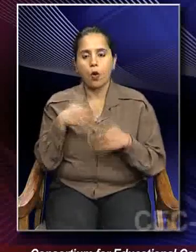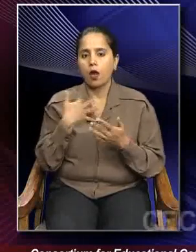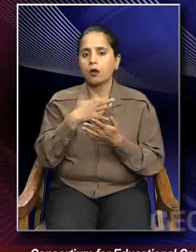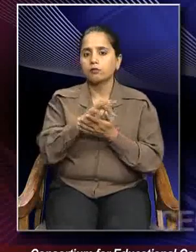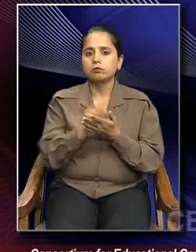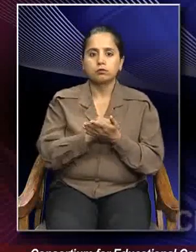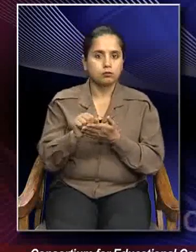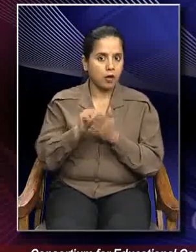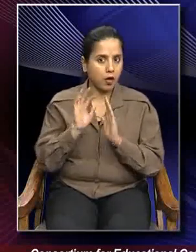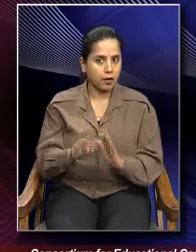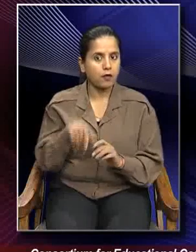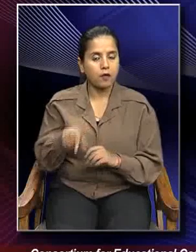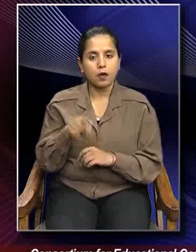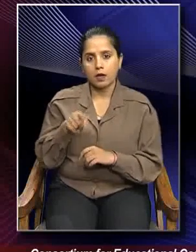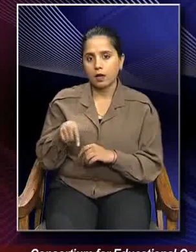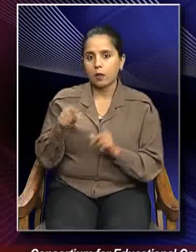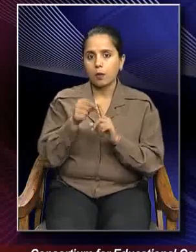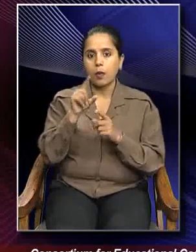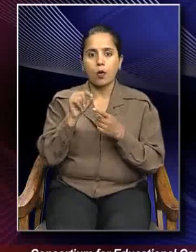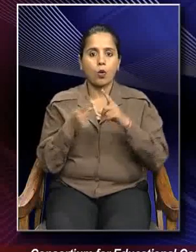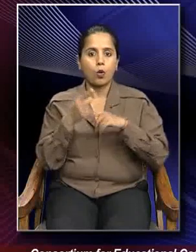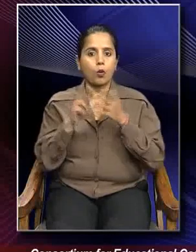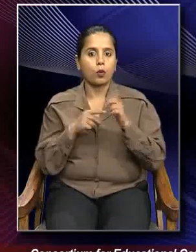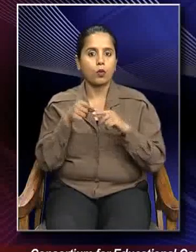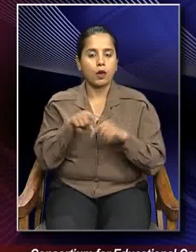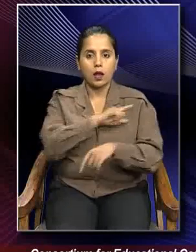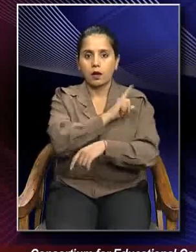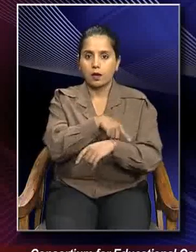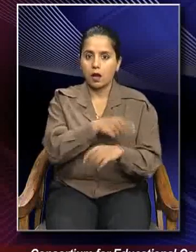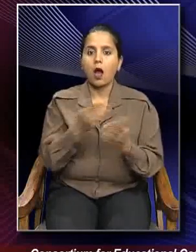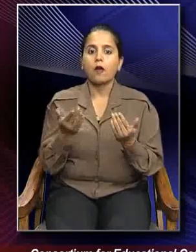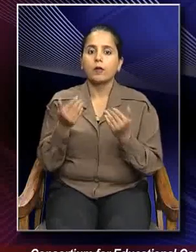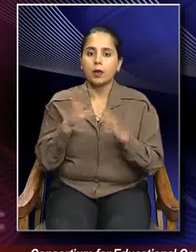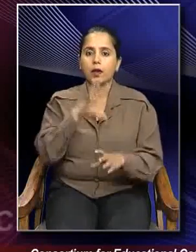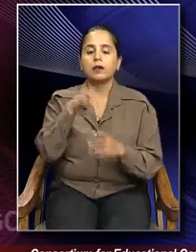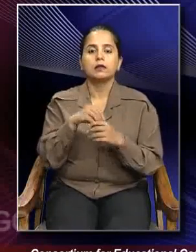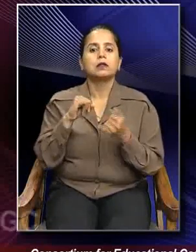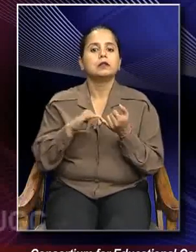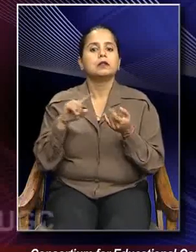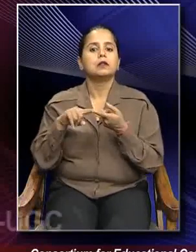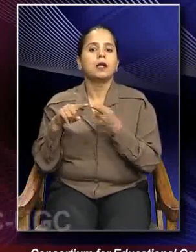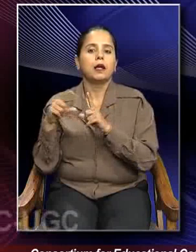destroyed the potent energy that is present in the seed.